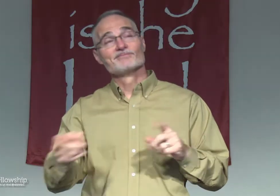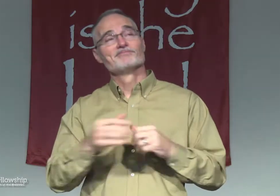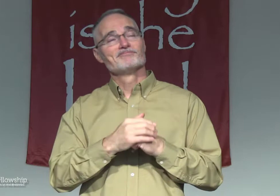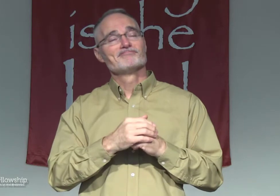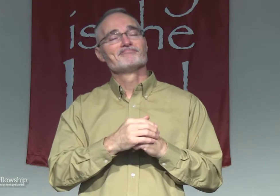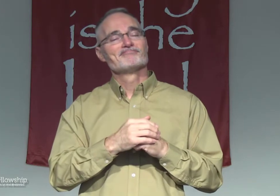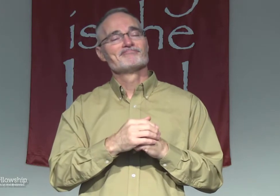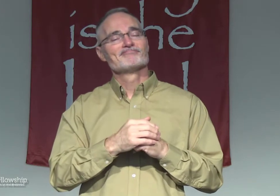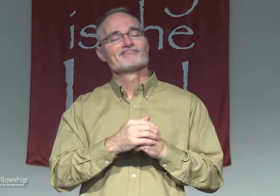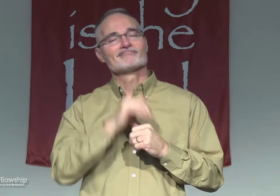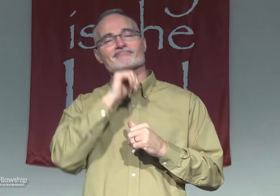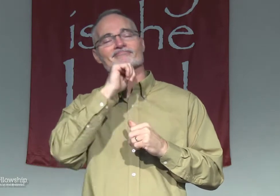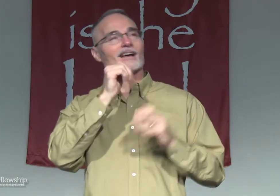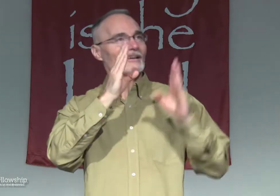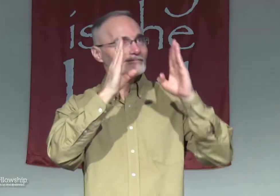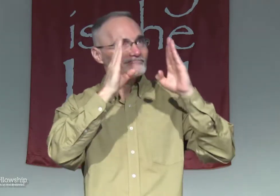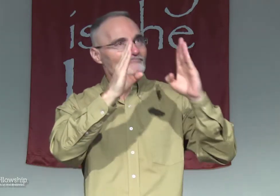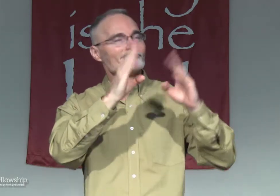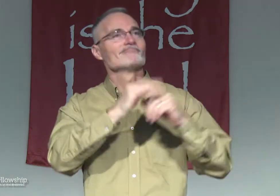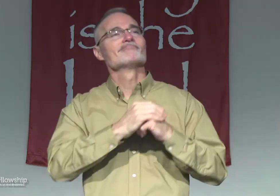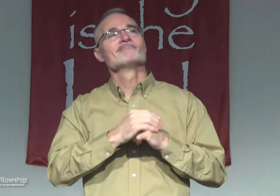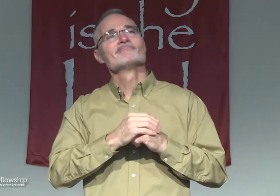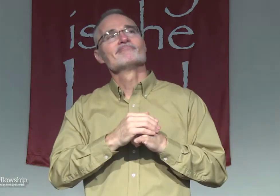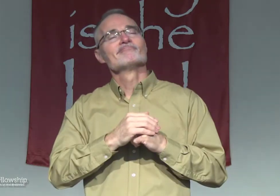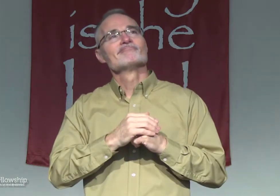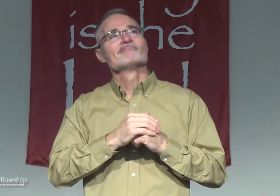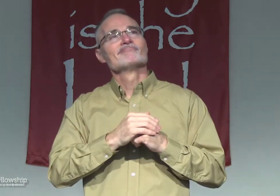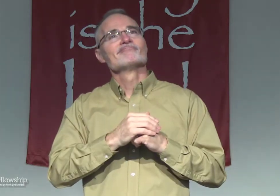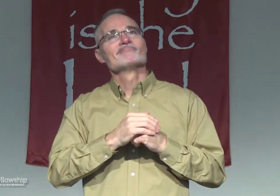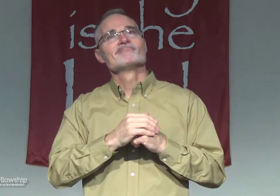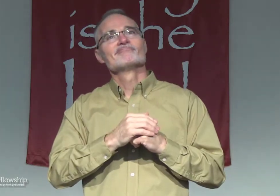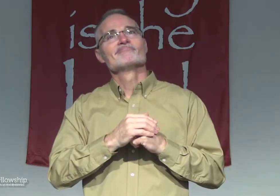for your forgiveness for that straying and for not attending to you,